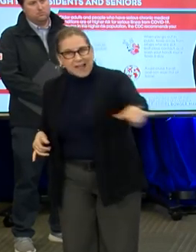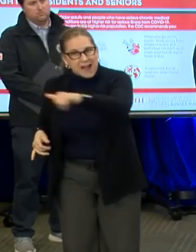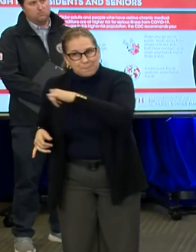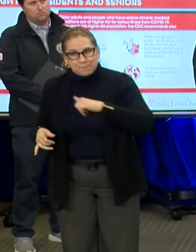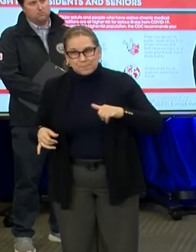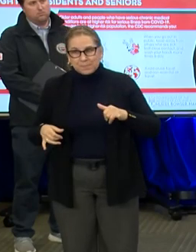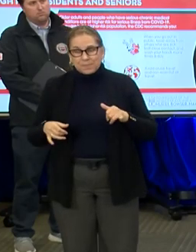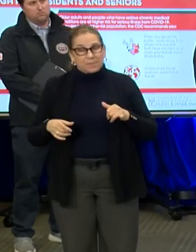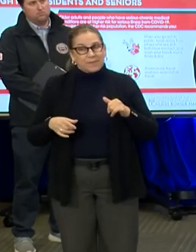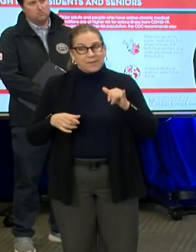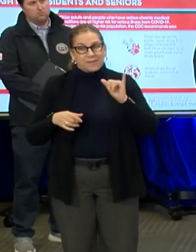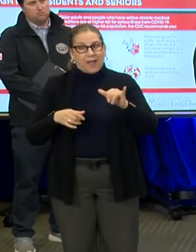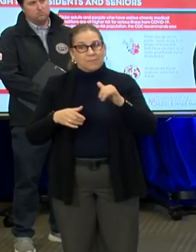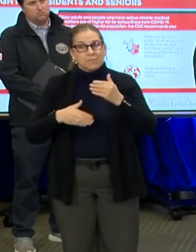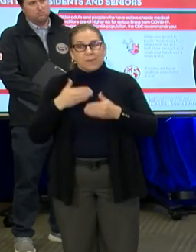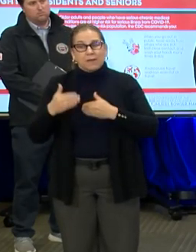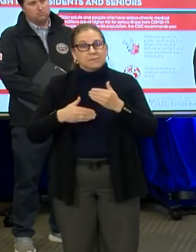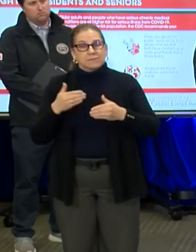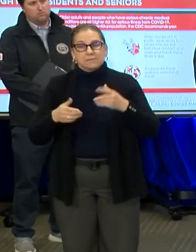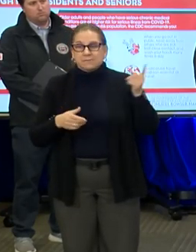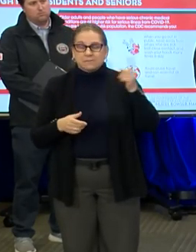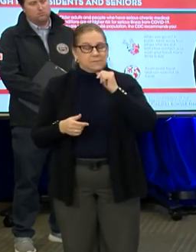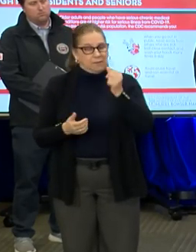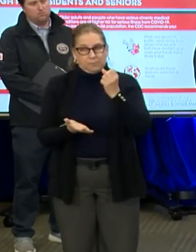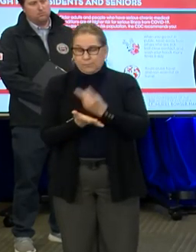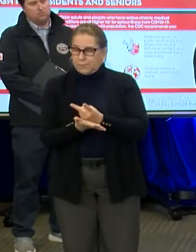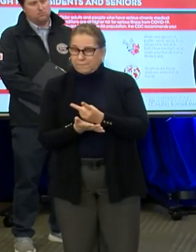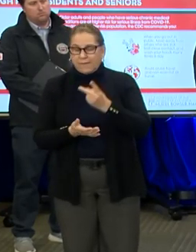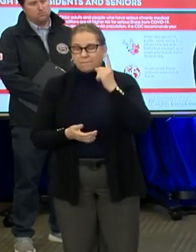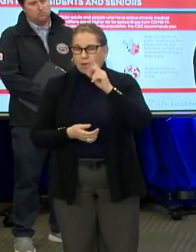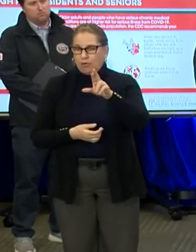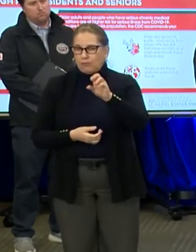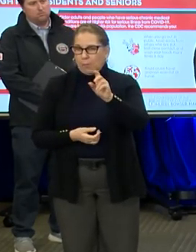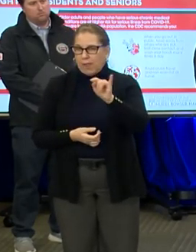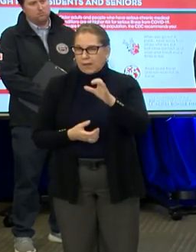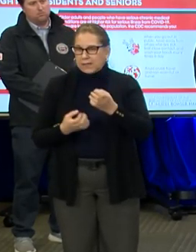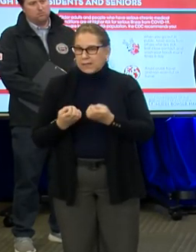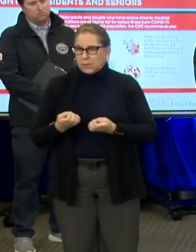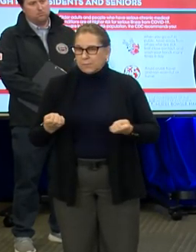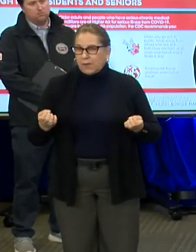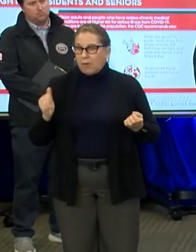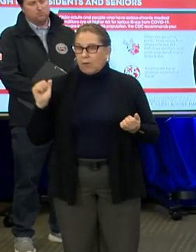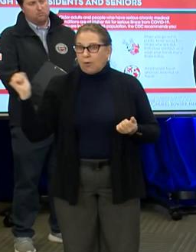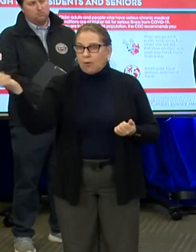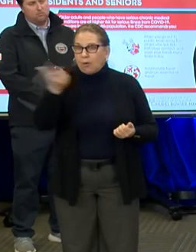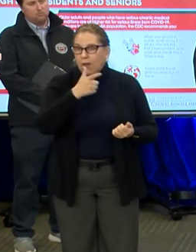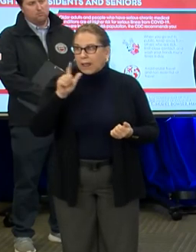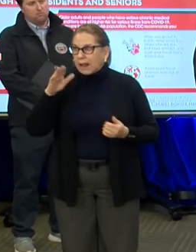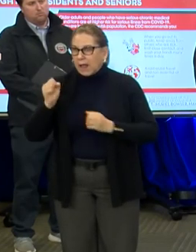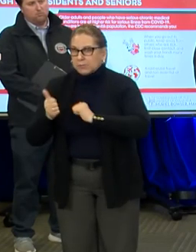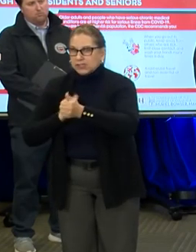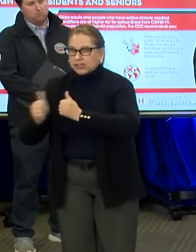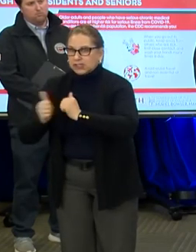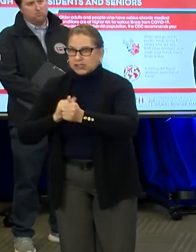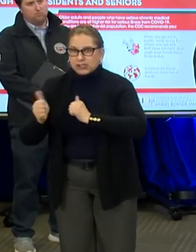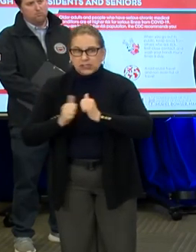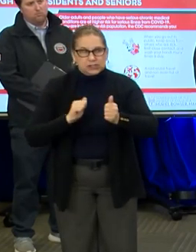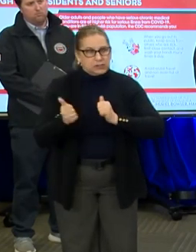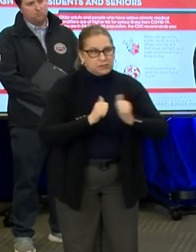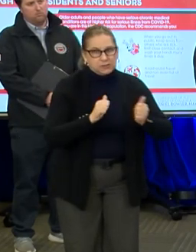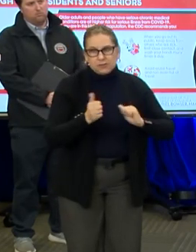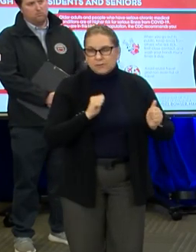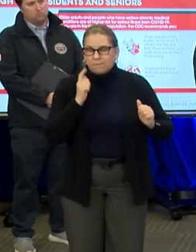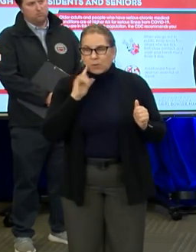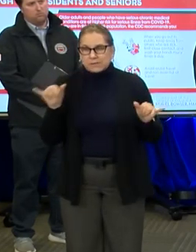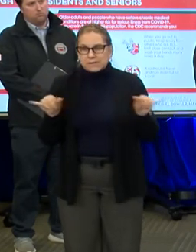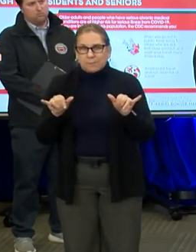high-throughput instrumentation. All the labs were vying for the same ingredients, and there was not enough to go around. But now